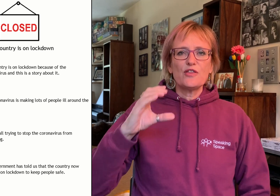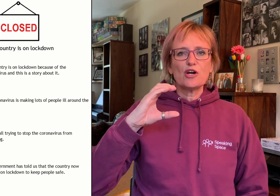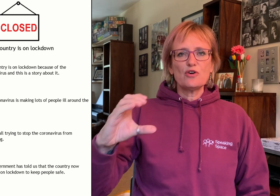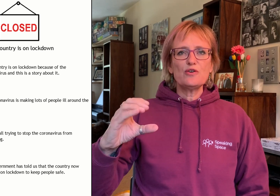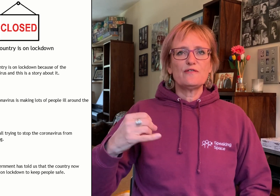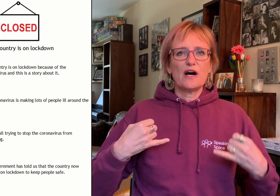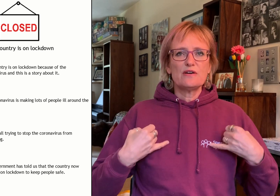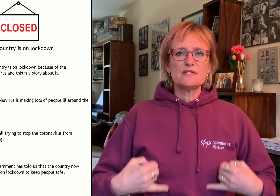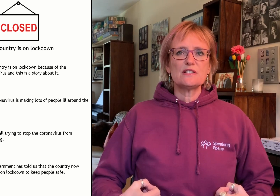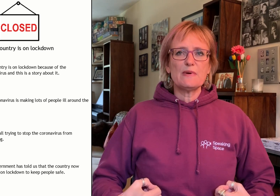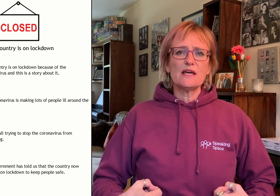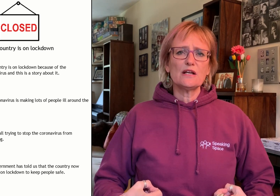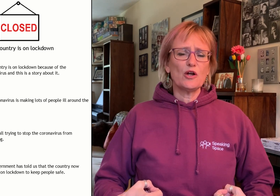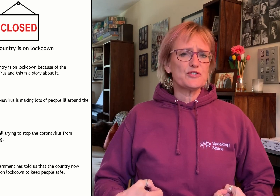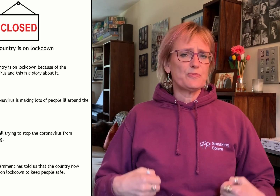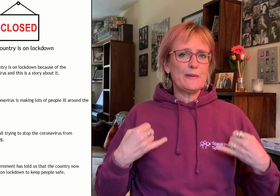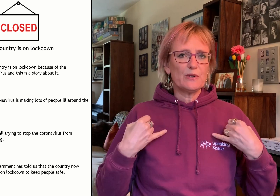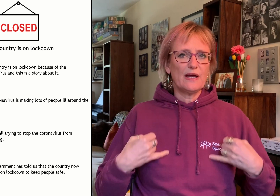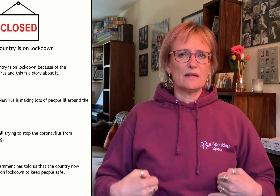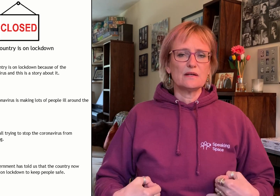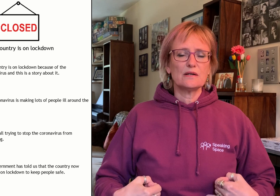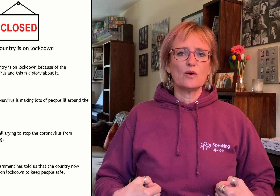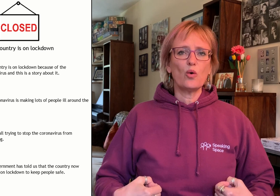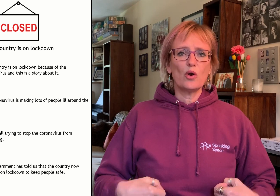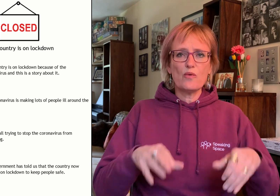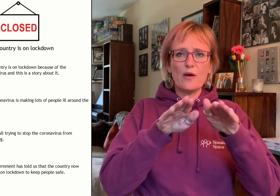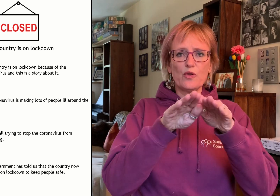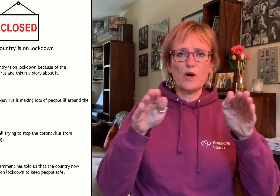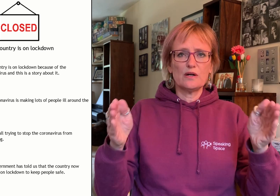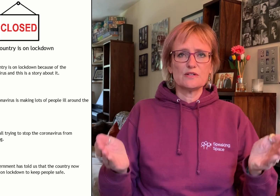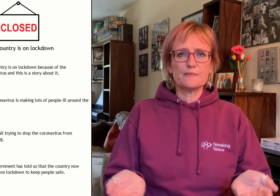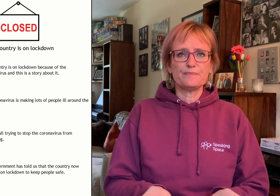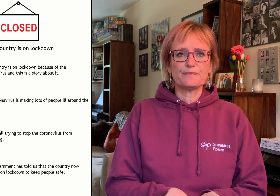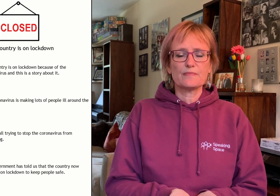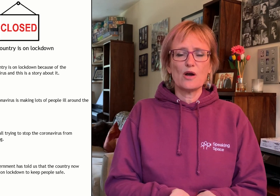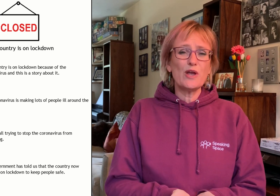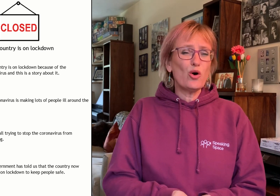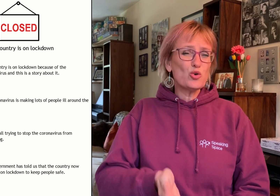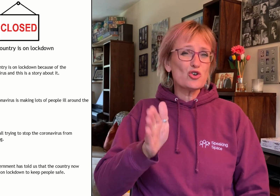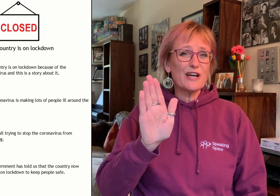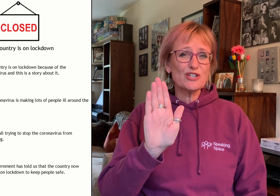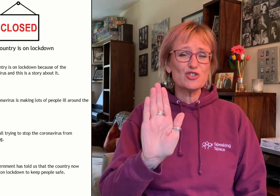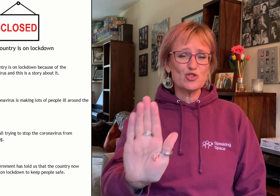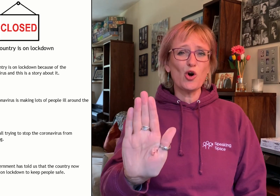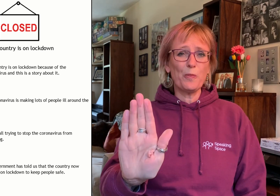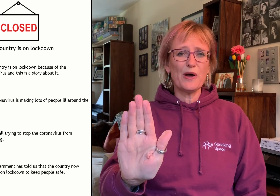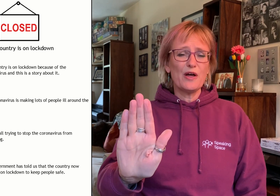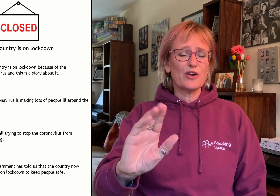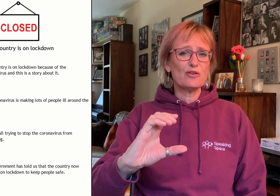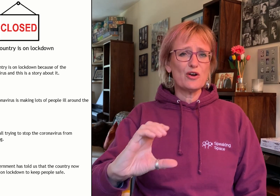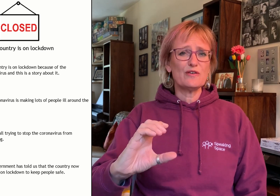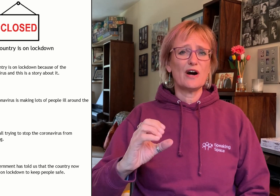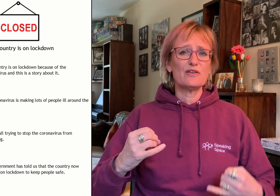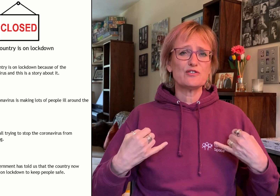The coronavirus is making lots of people ill all around the world. We are all trying to stop